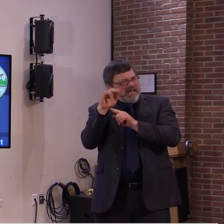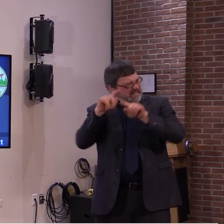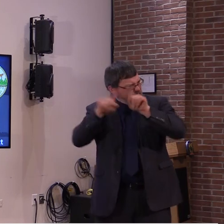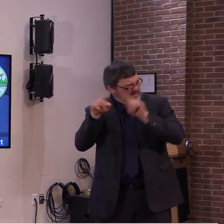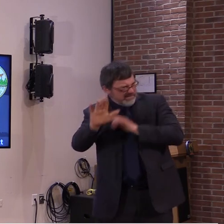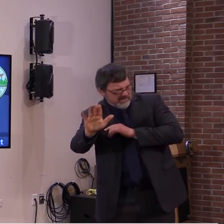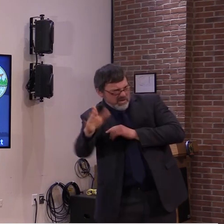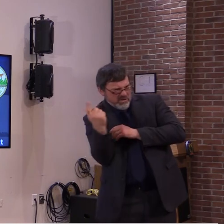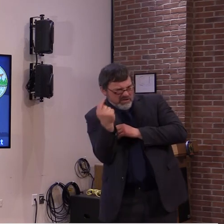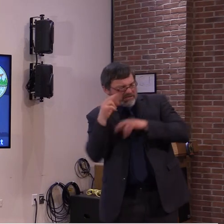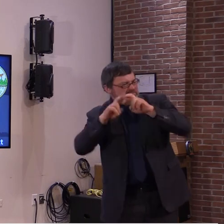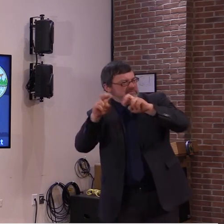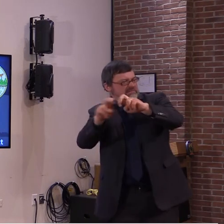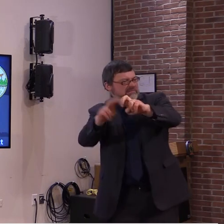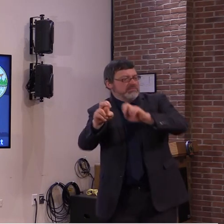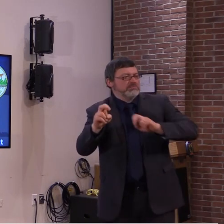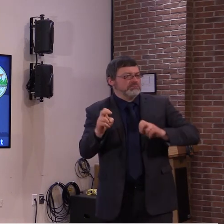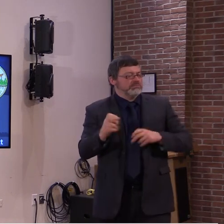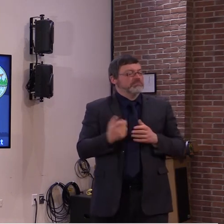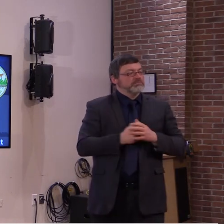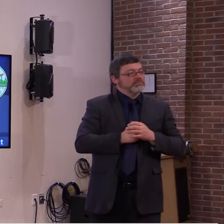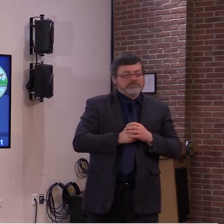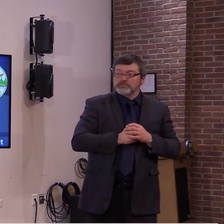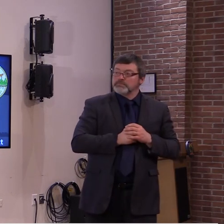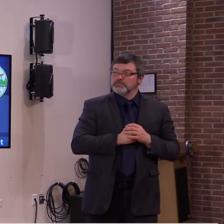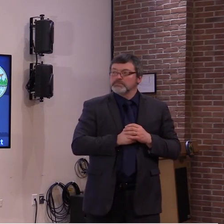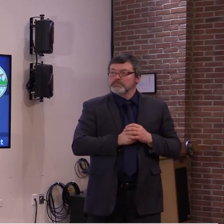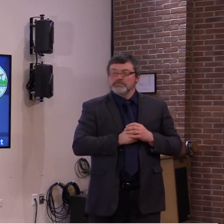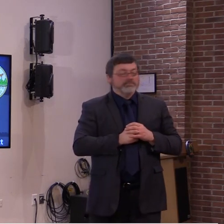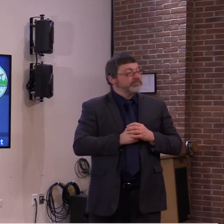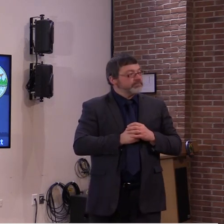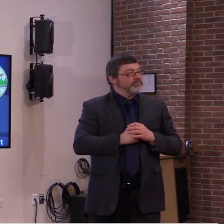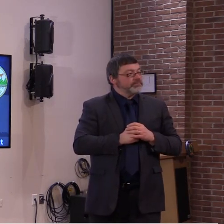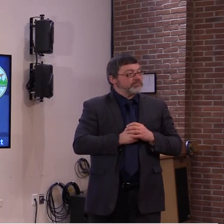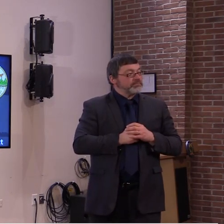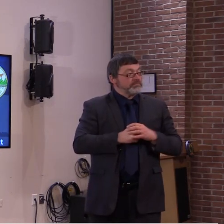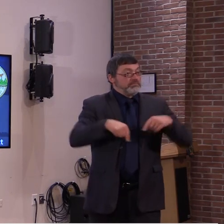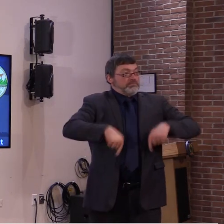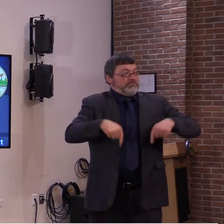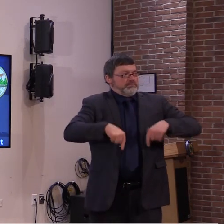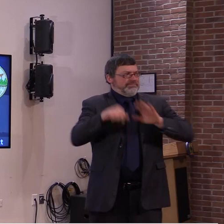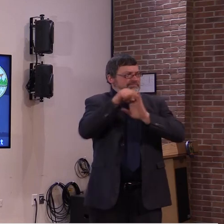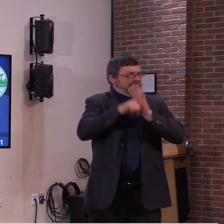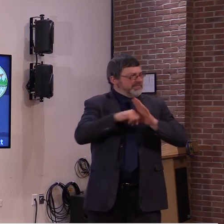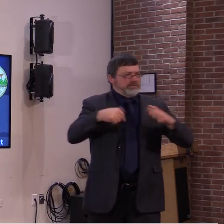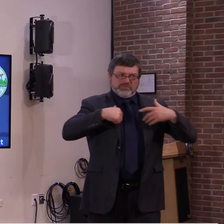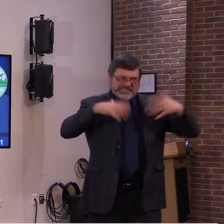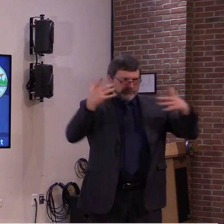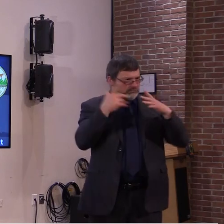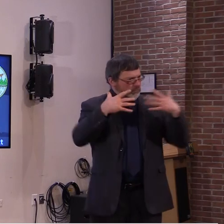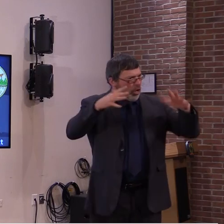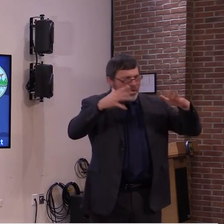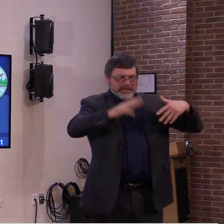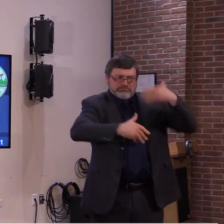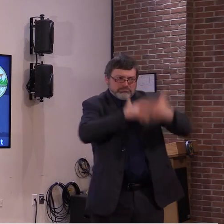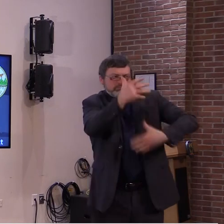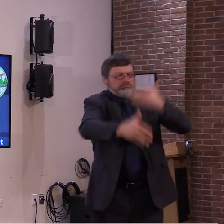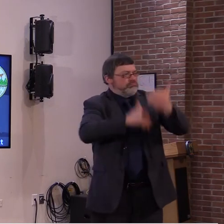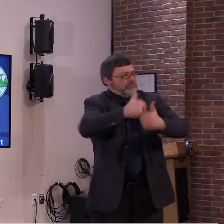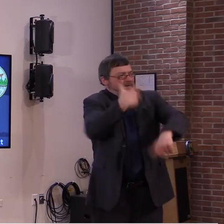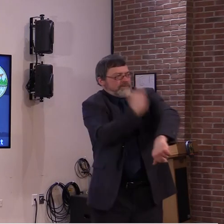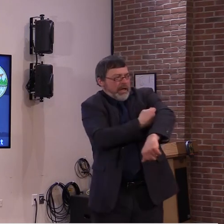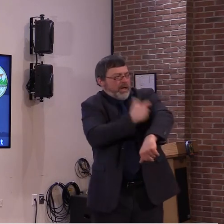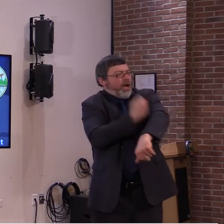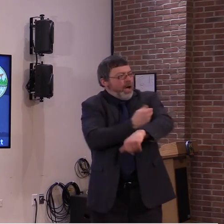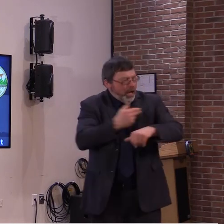likely to be exposed to patients with COVID-19, both within and outside of their walls. Vermont